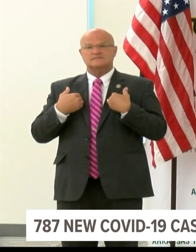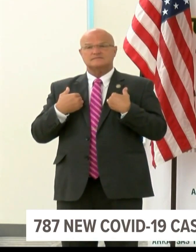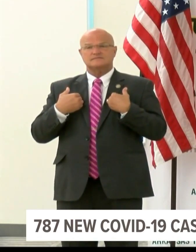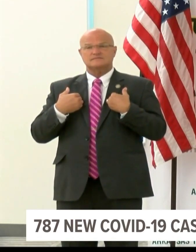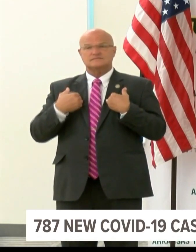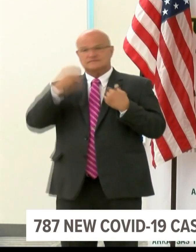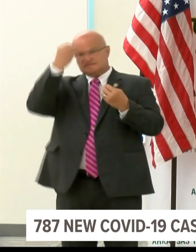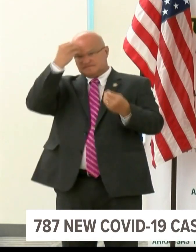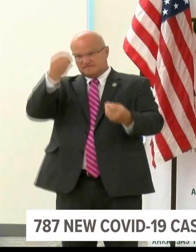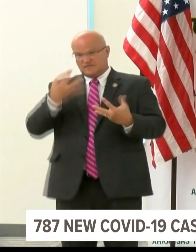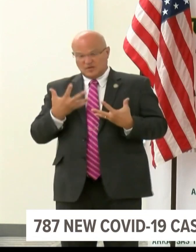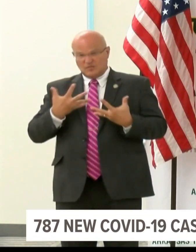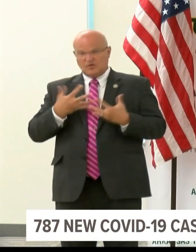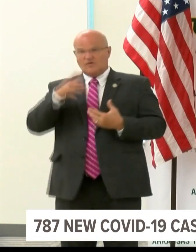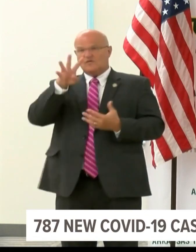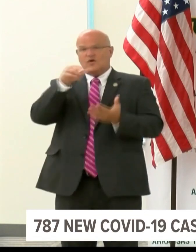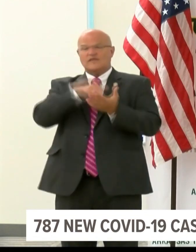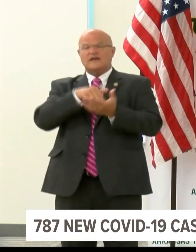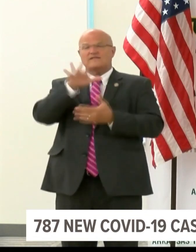reported